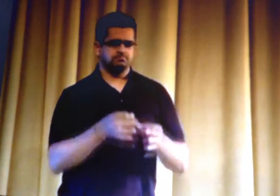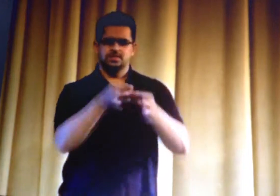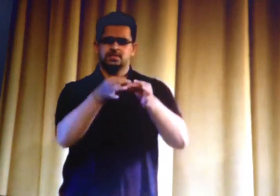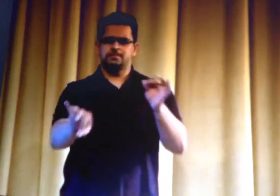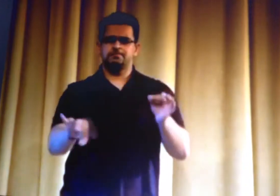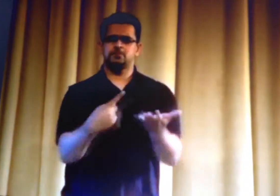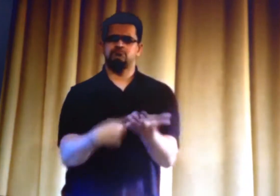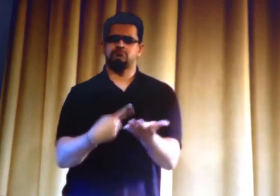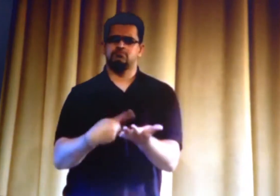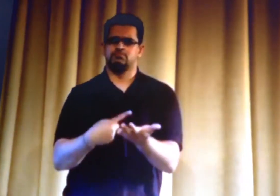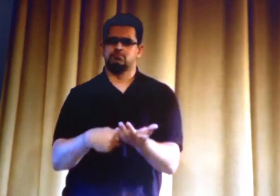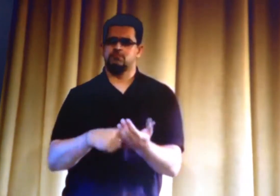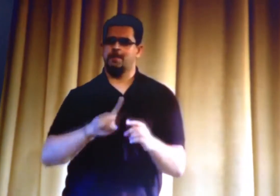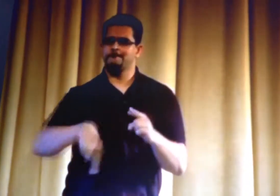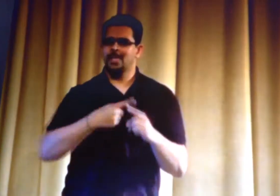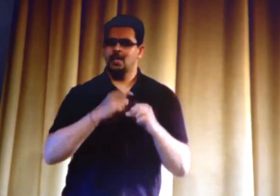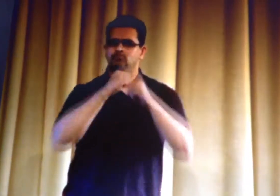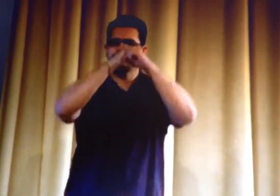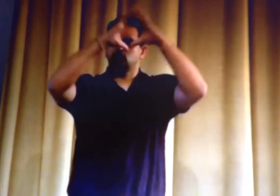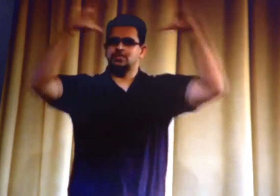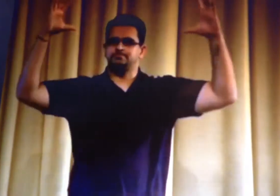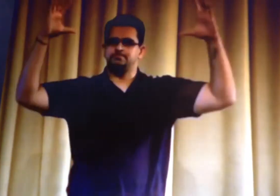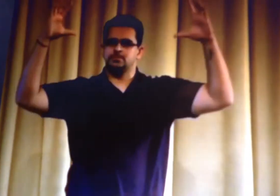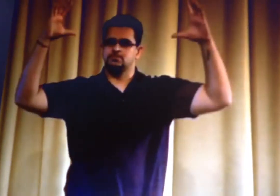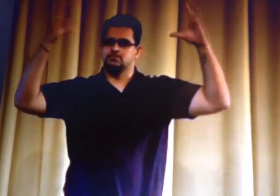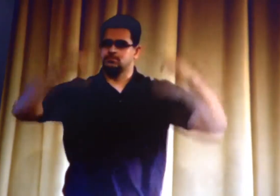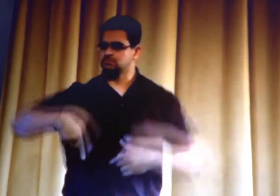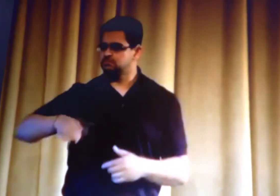So as those two groups got together, we had a discussion about a dream.